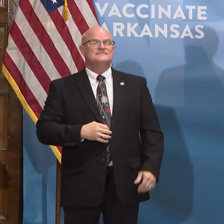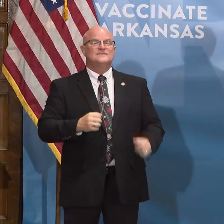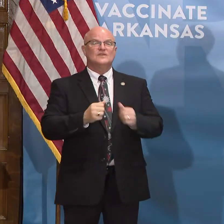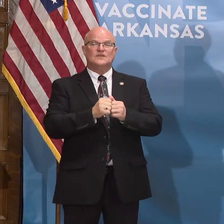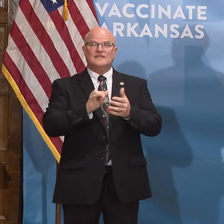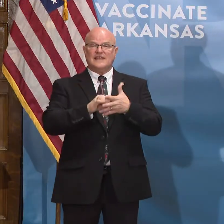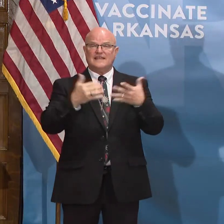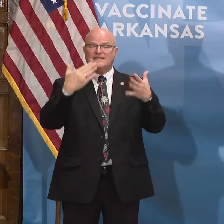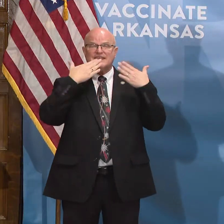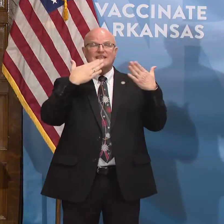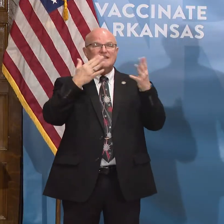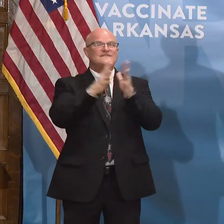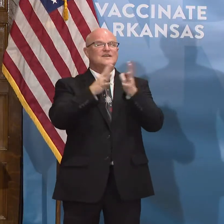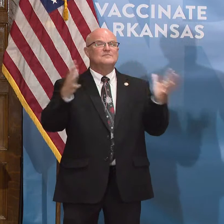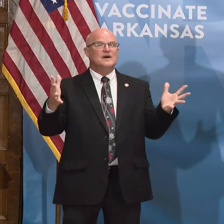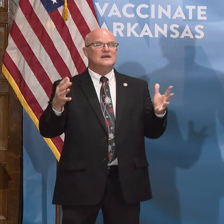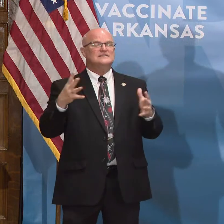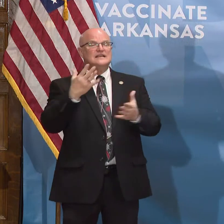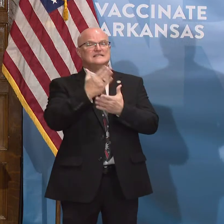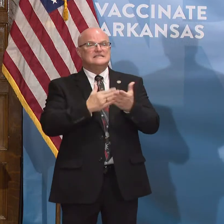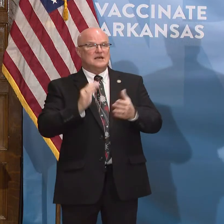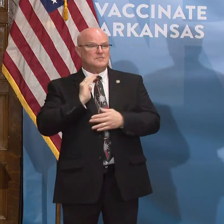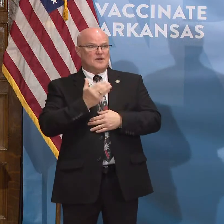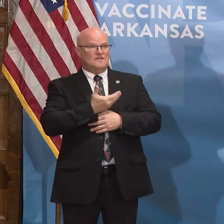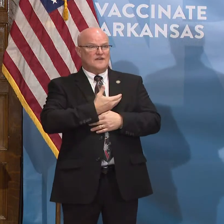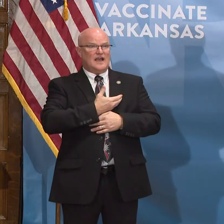With that, thank you very much, and some of